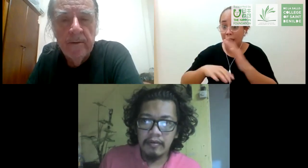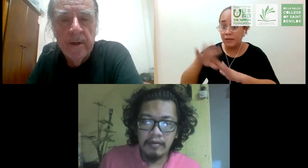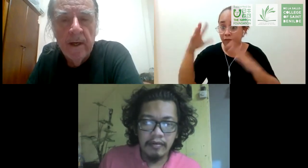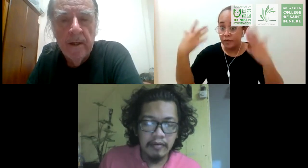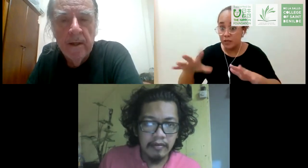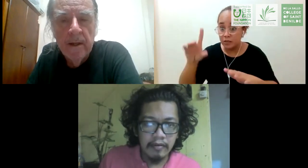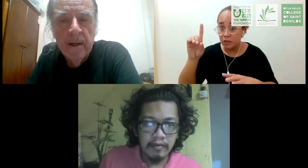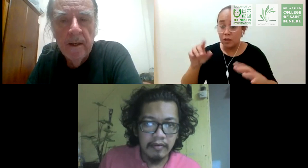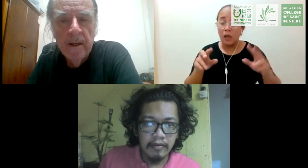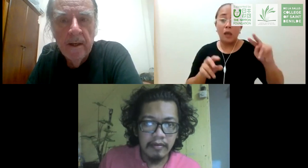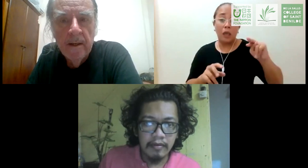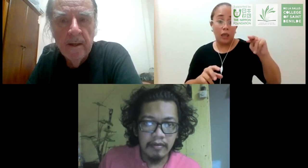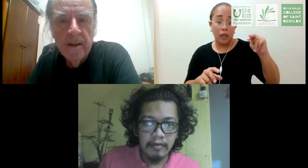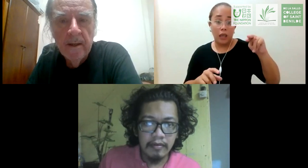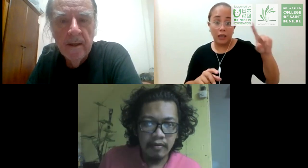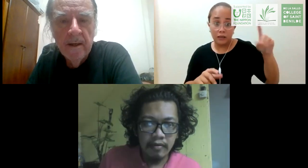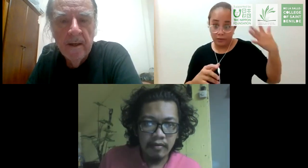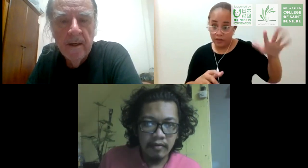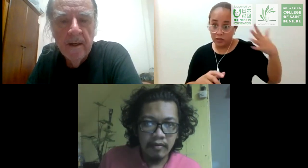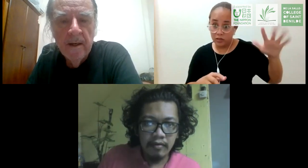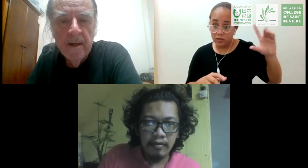or not? For two hands,